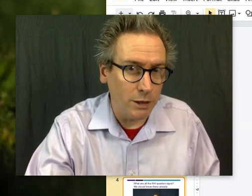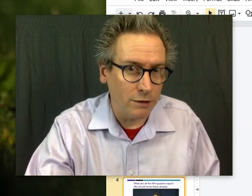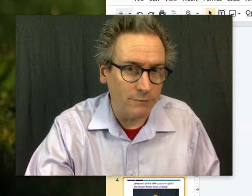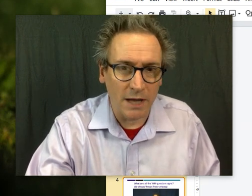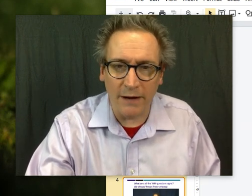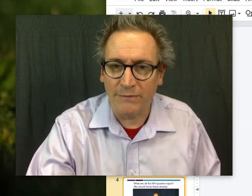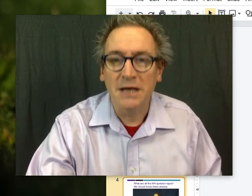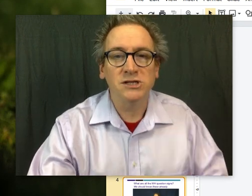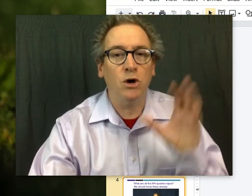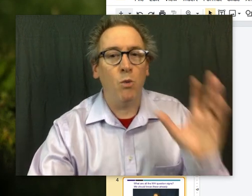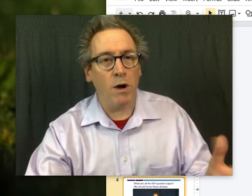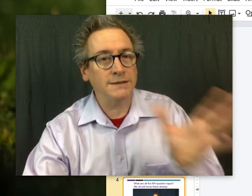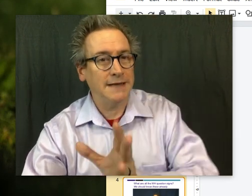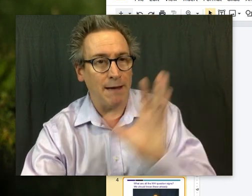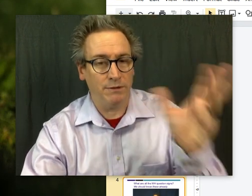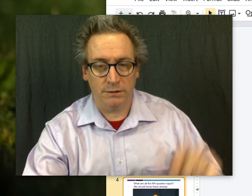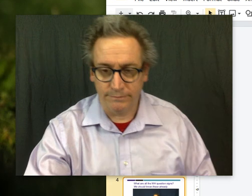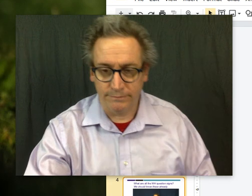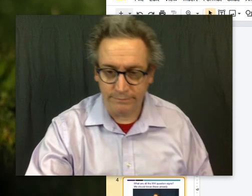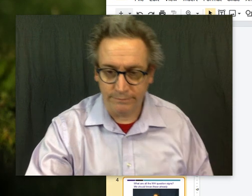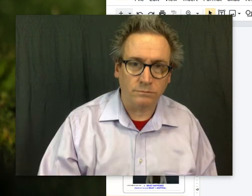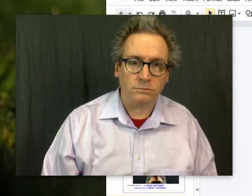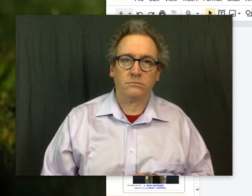of weird. Anyway, so what happened?